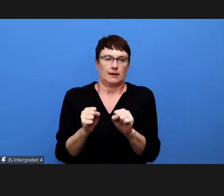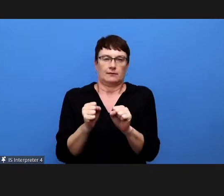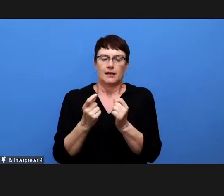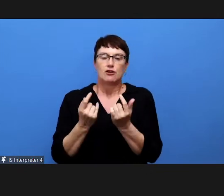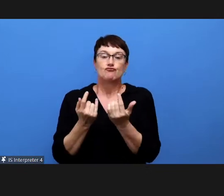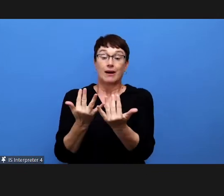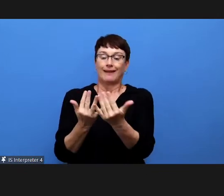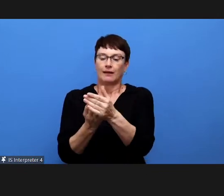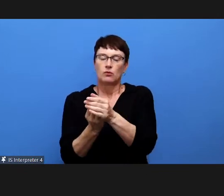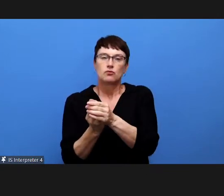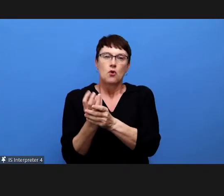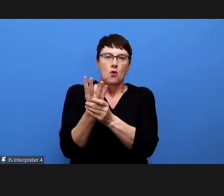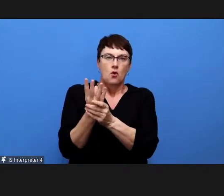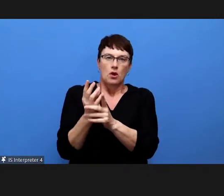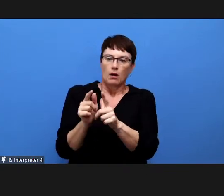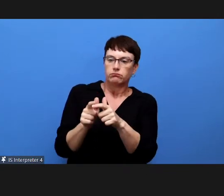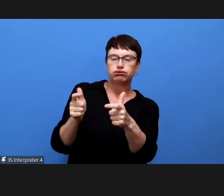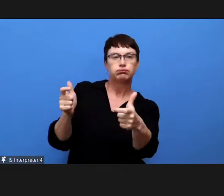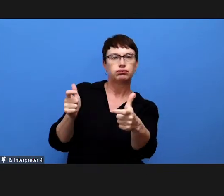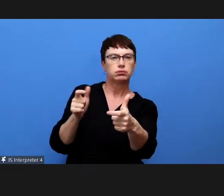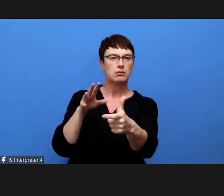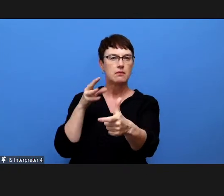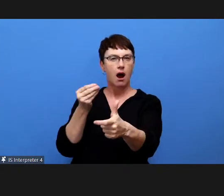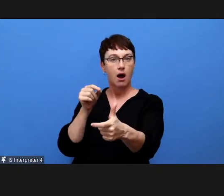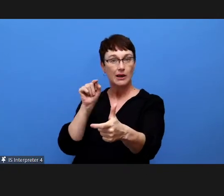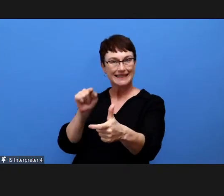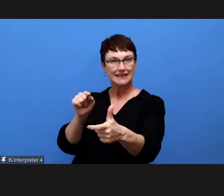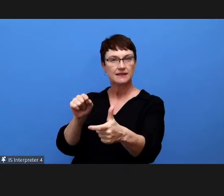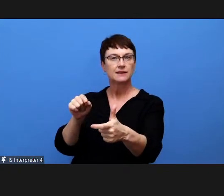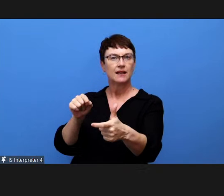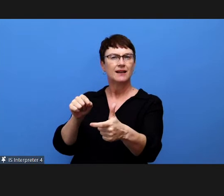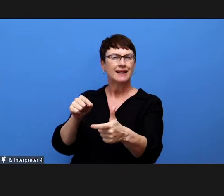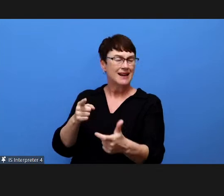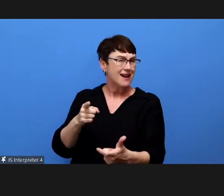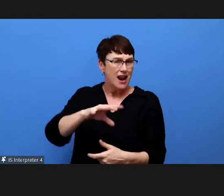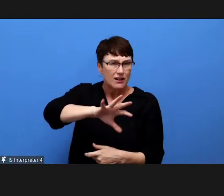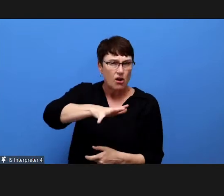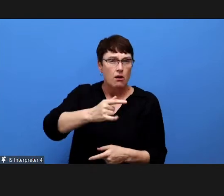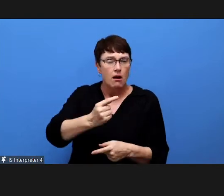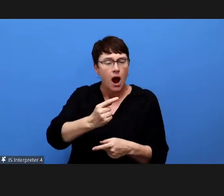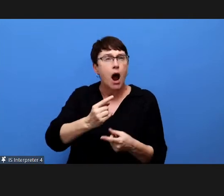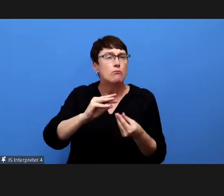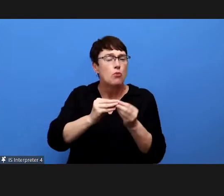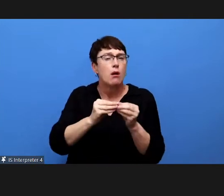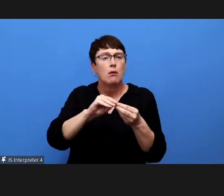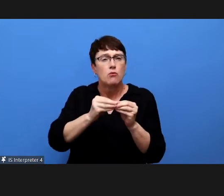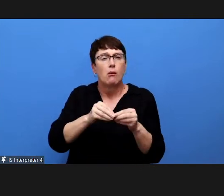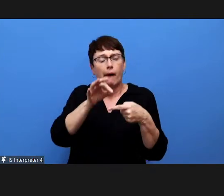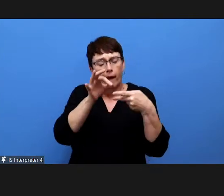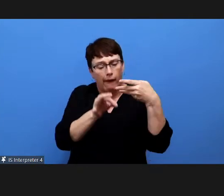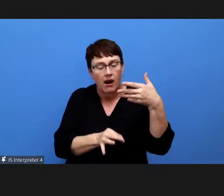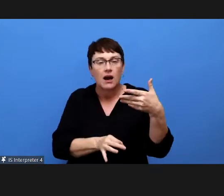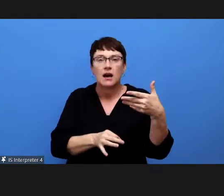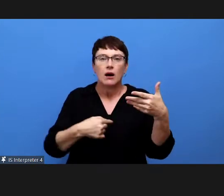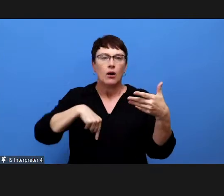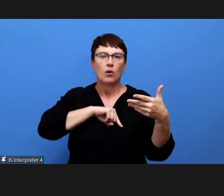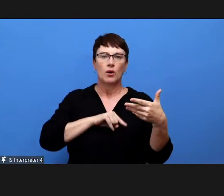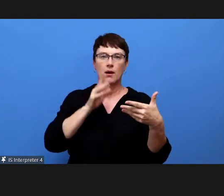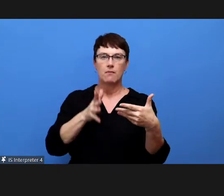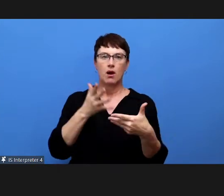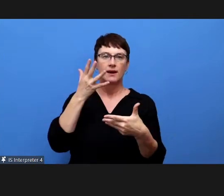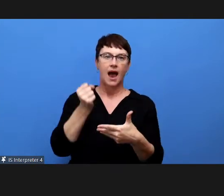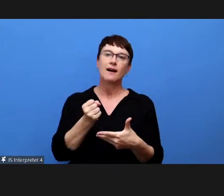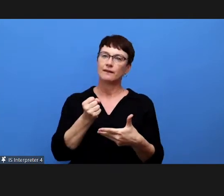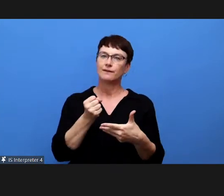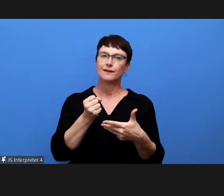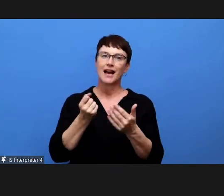on the table, that we are often challenged with because we do not have capacity to generate green growth statistics